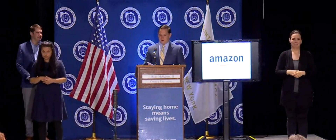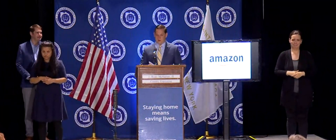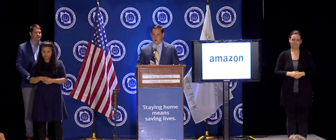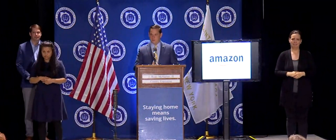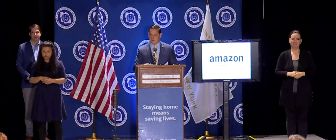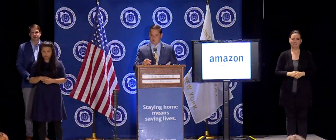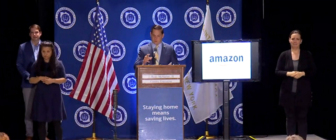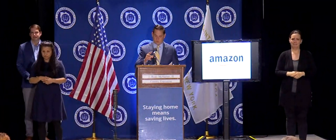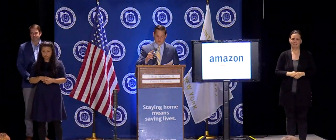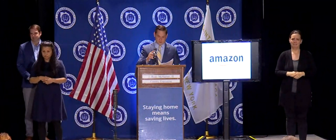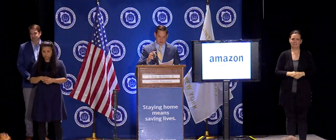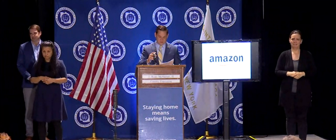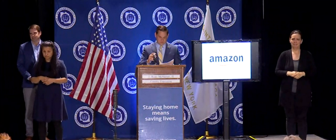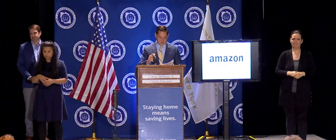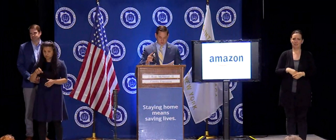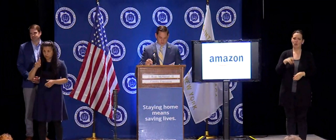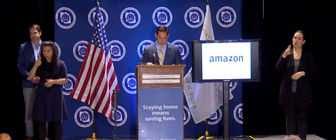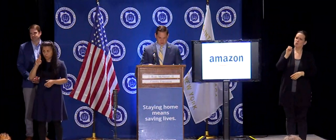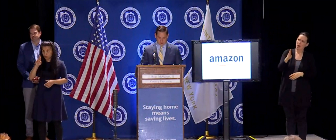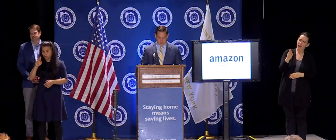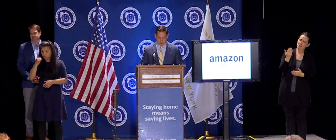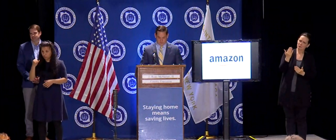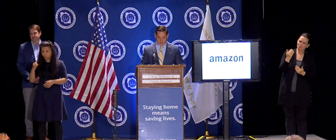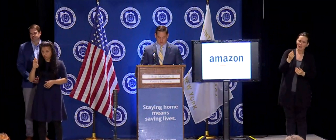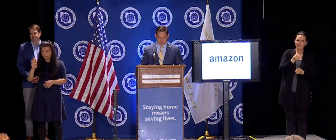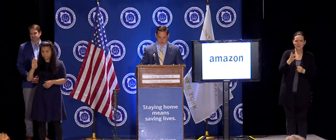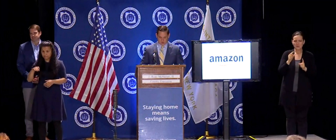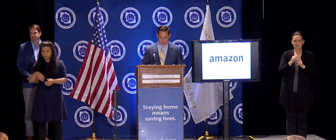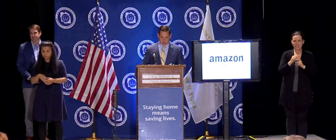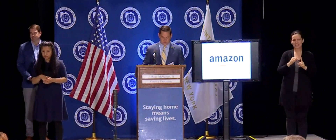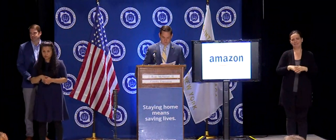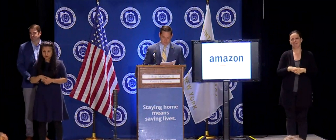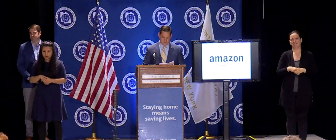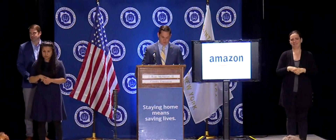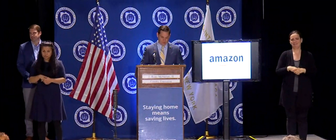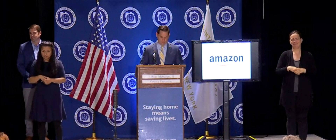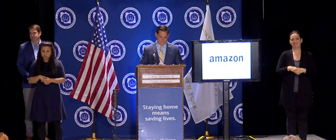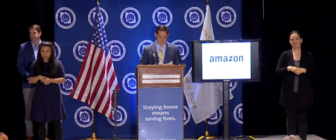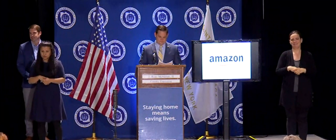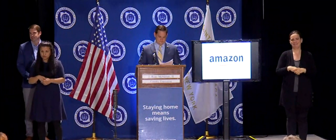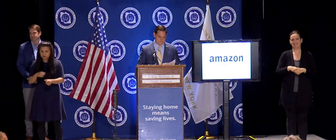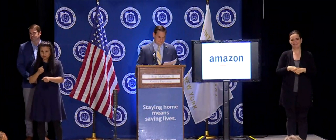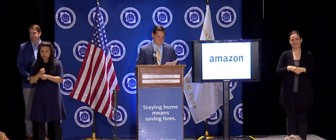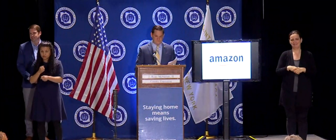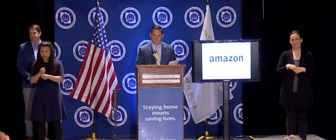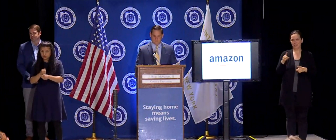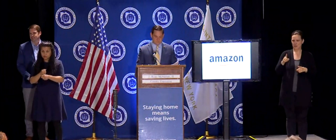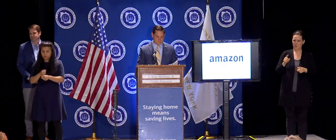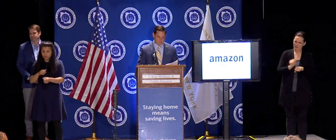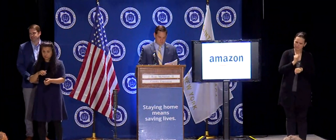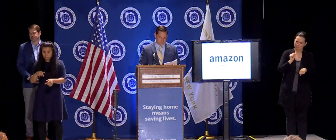Rob, you want to come on up, say a couple words on behalf of your efforts in the business community?